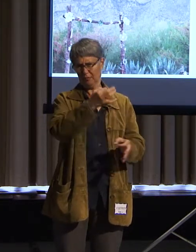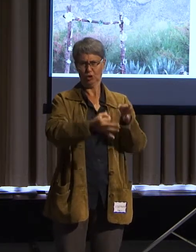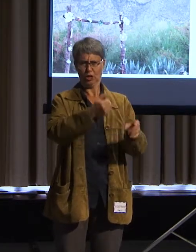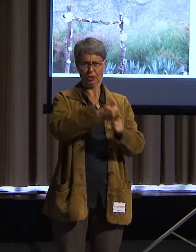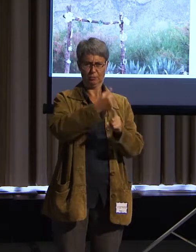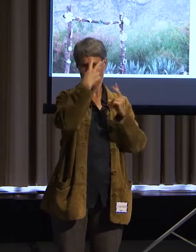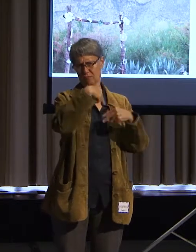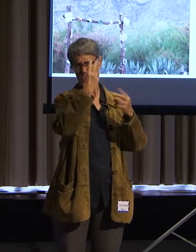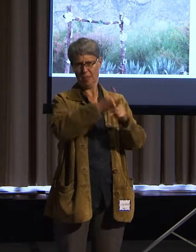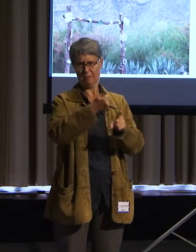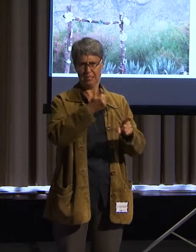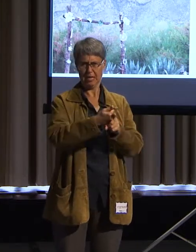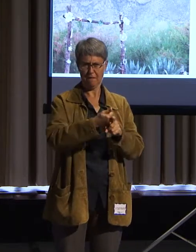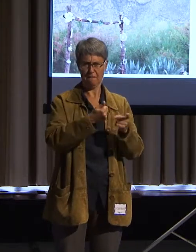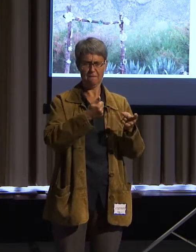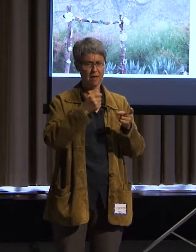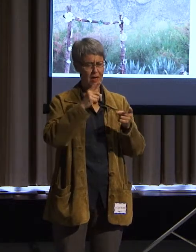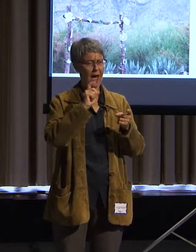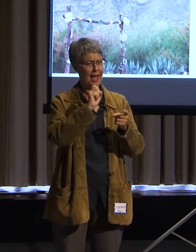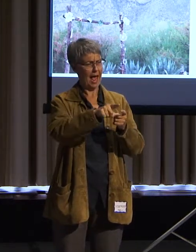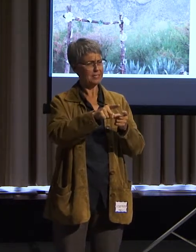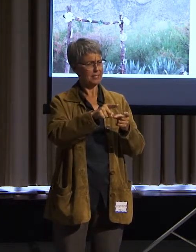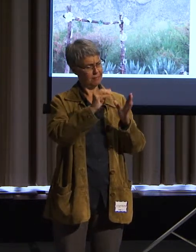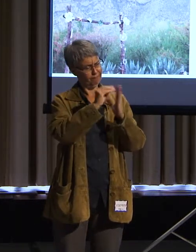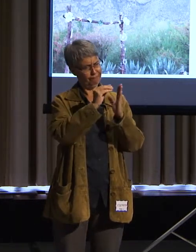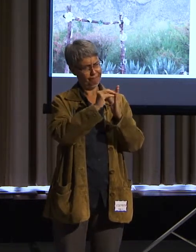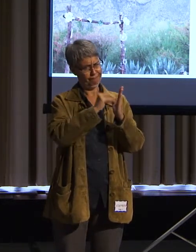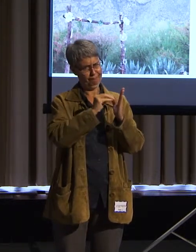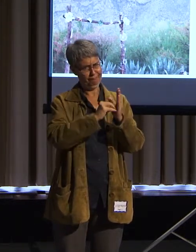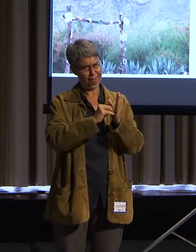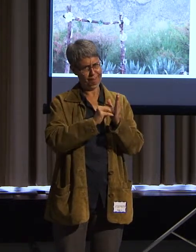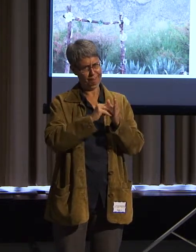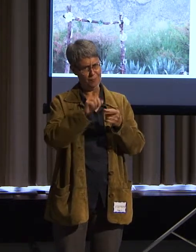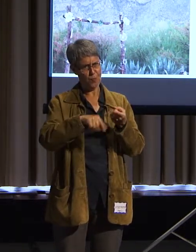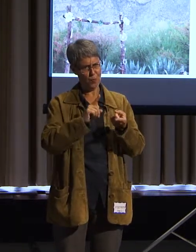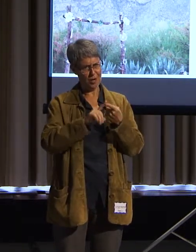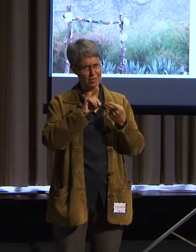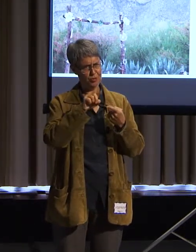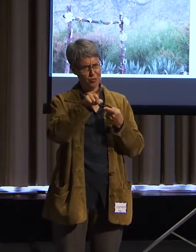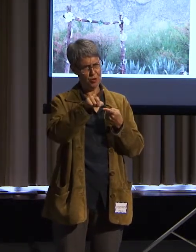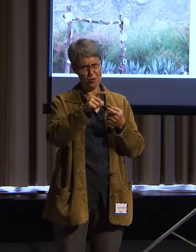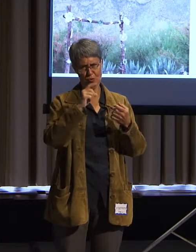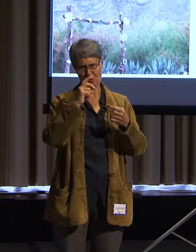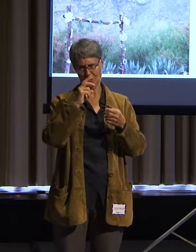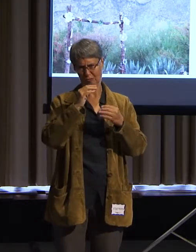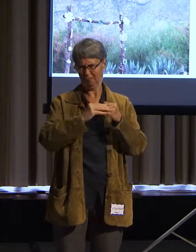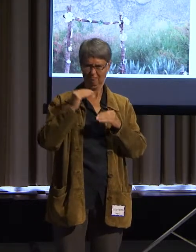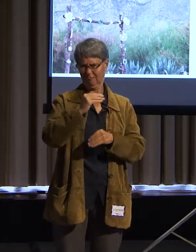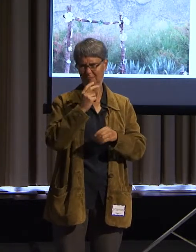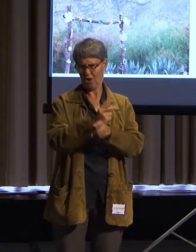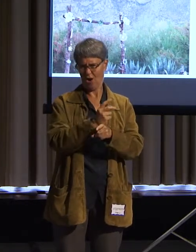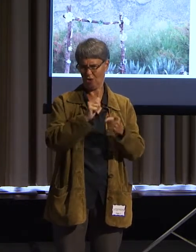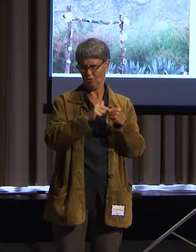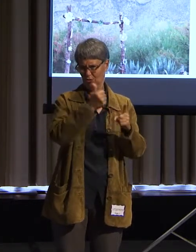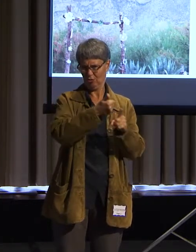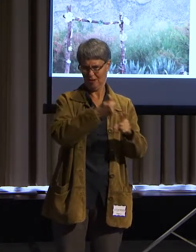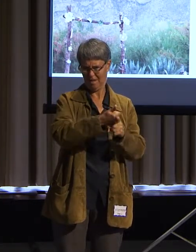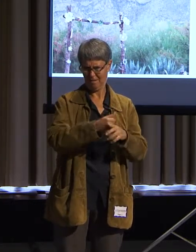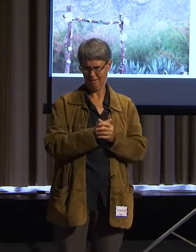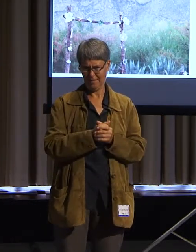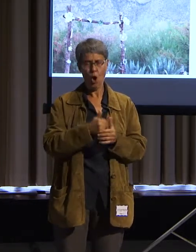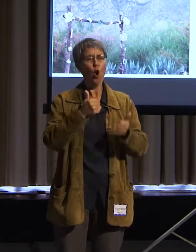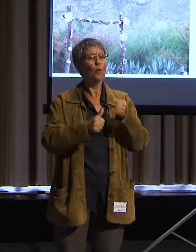or self-reflect by yourself on areas in these categories where you might be hard on yourself